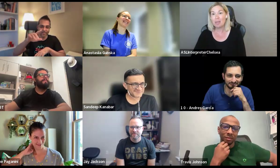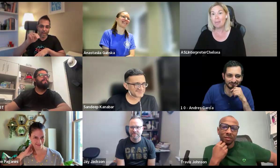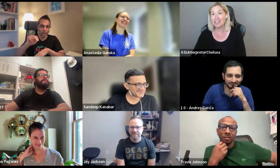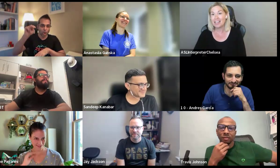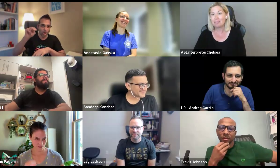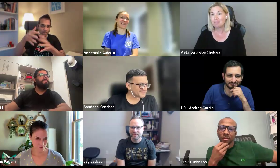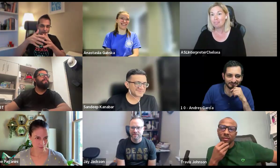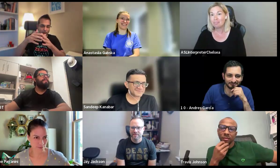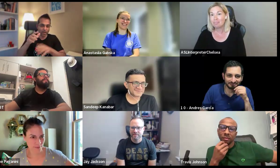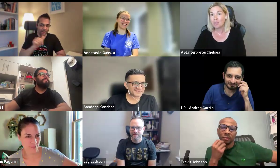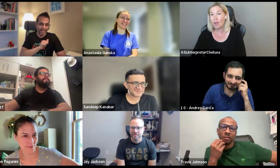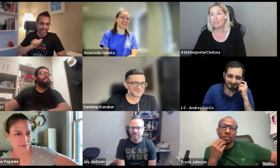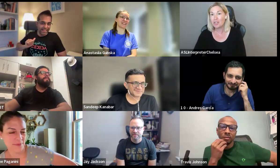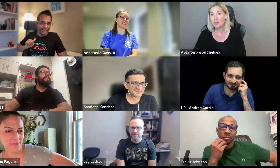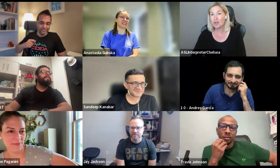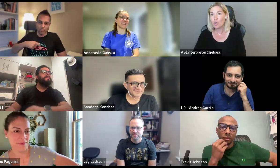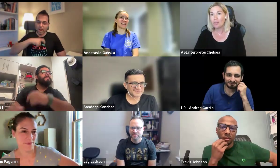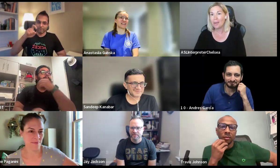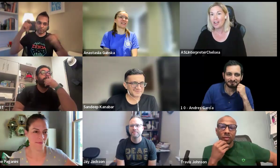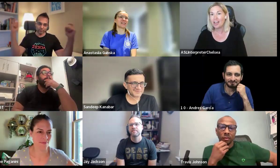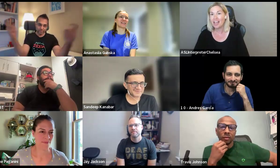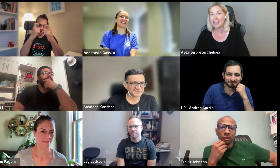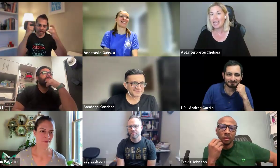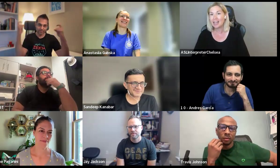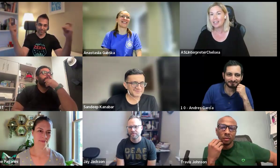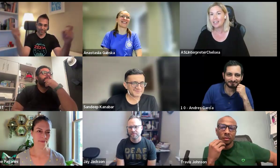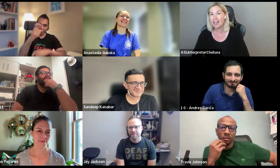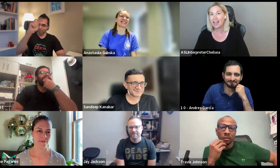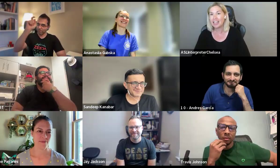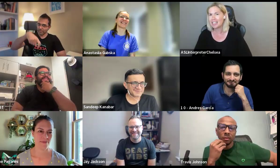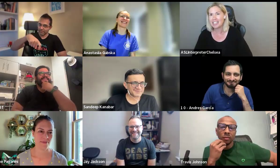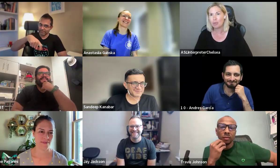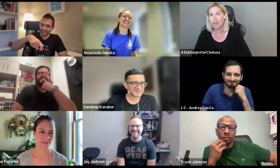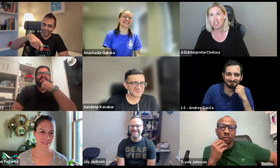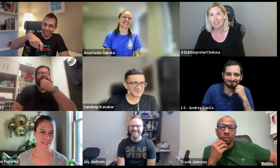be amazing. We'll have to go to the North America Atlanta celebration